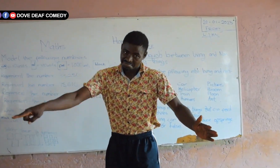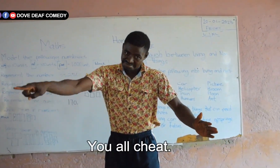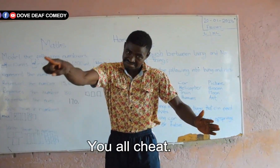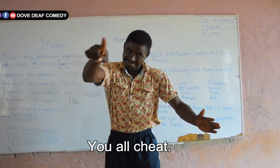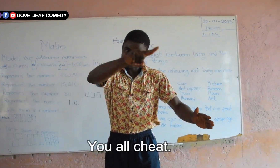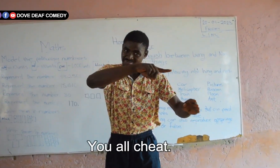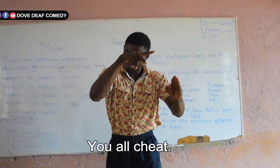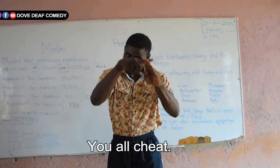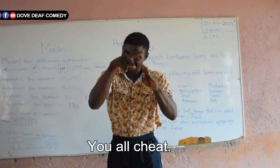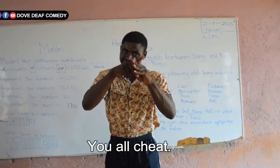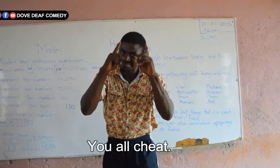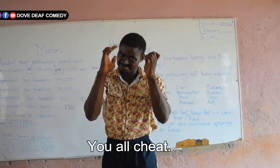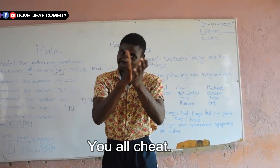You all cheat.